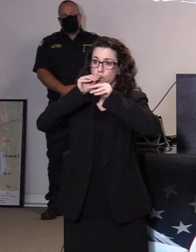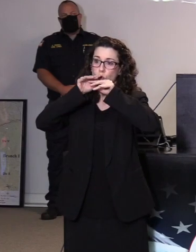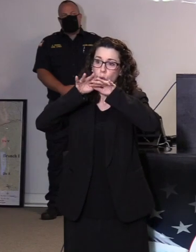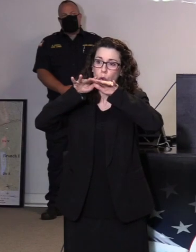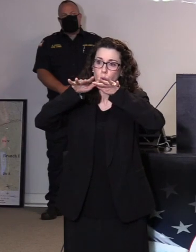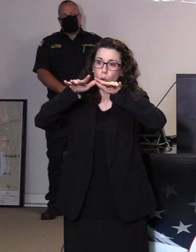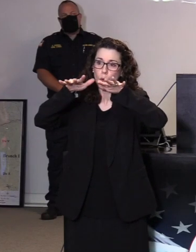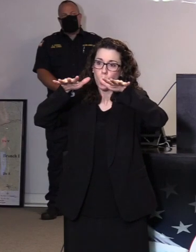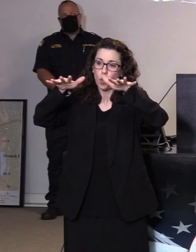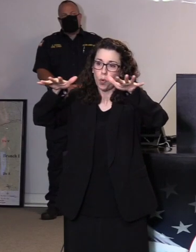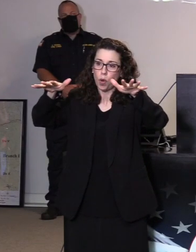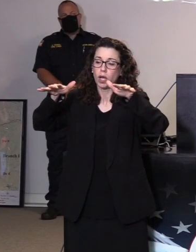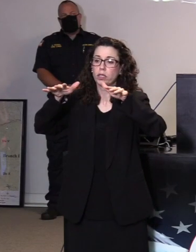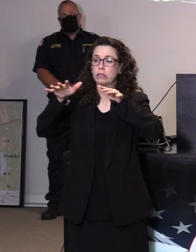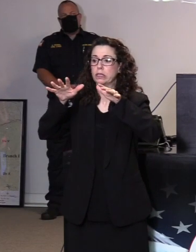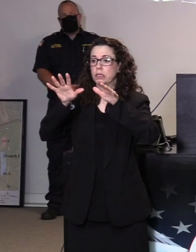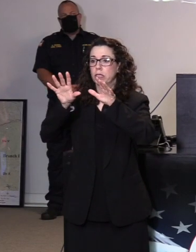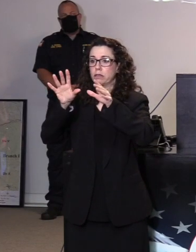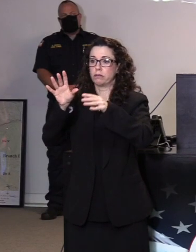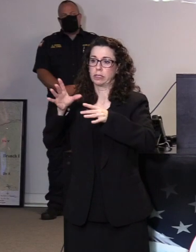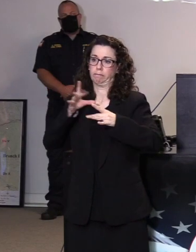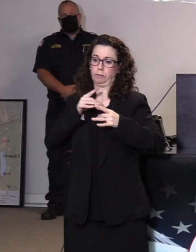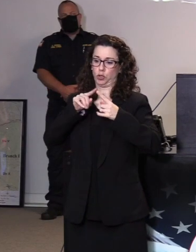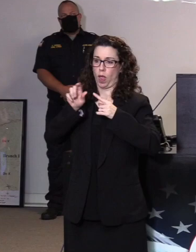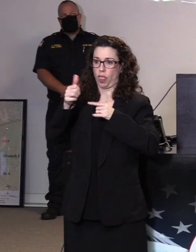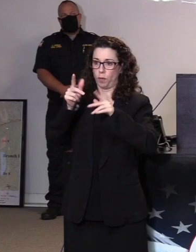the air onto other people.